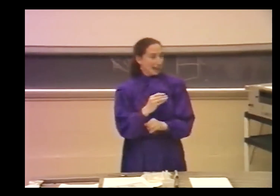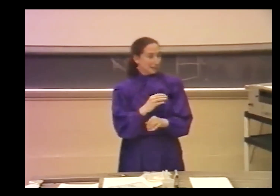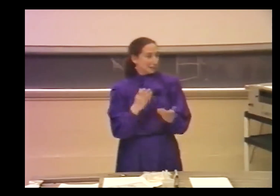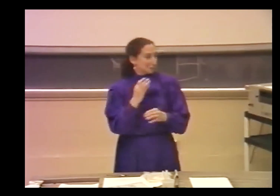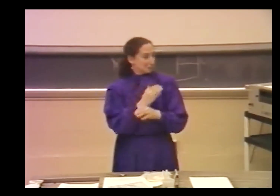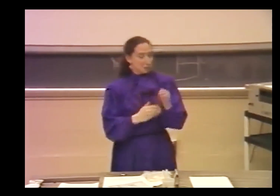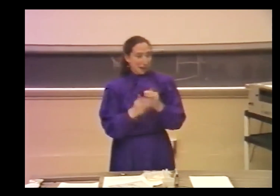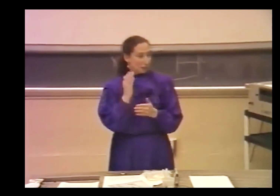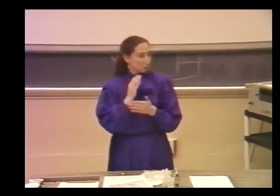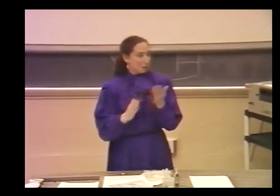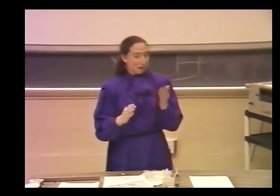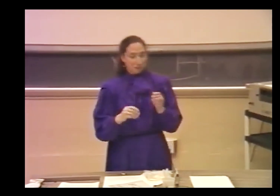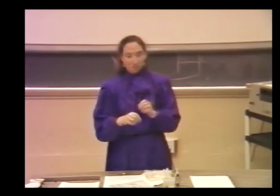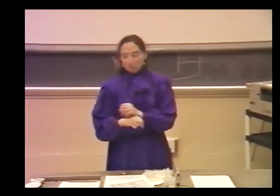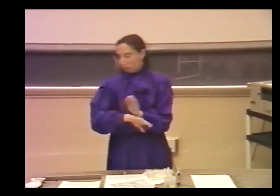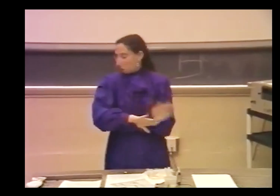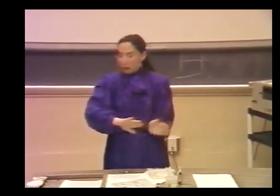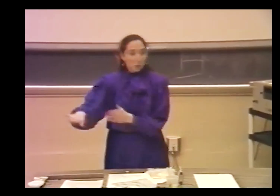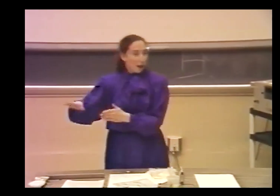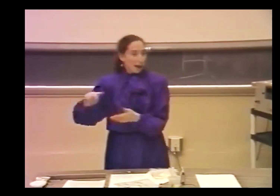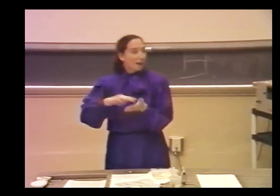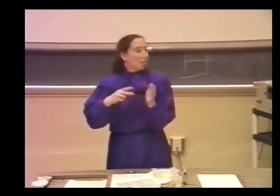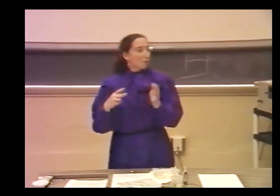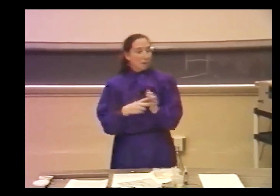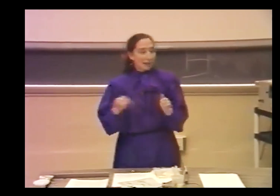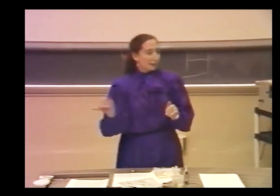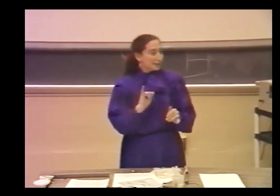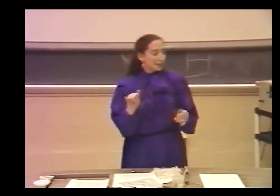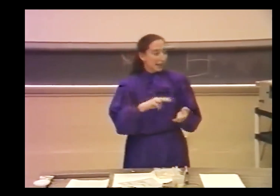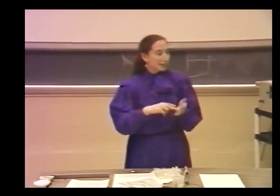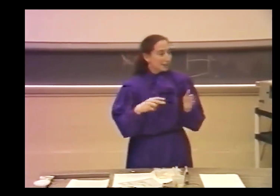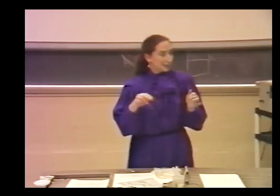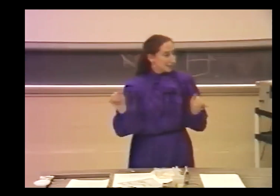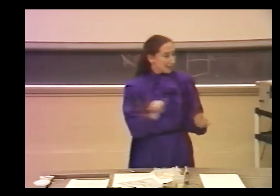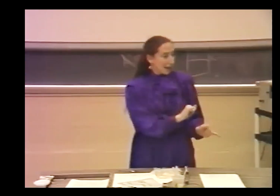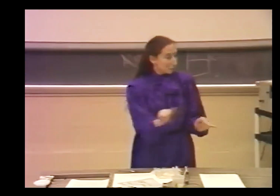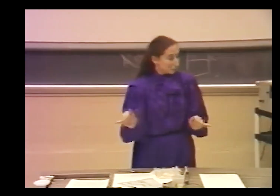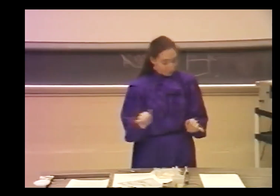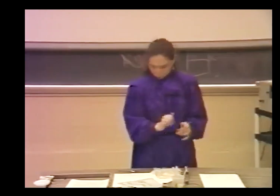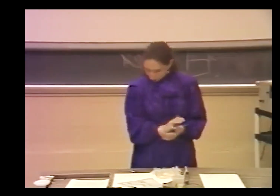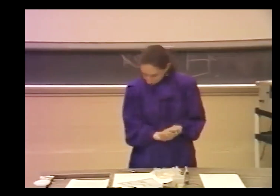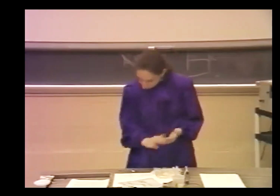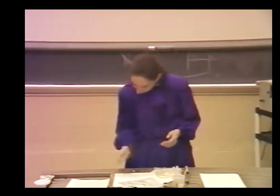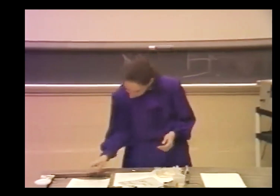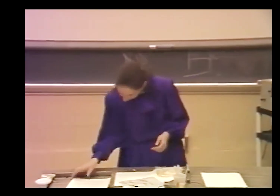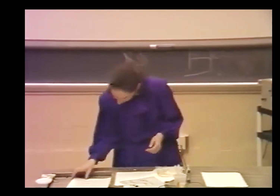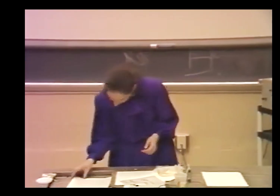And manual part went away, meaning stayed the same.